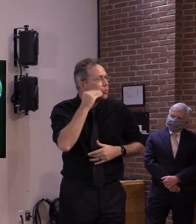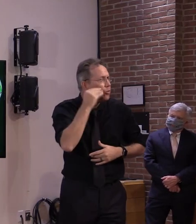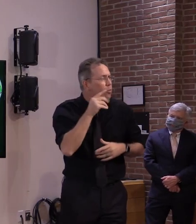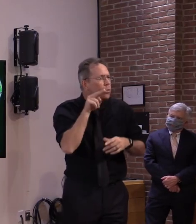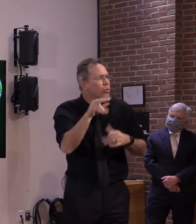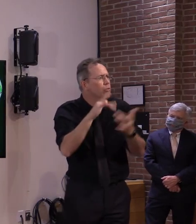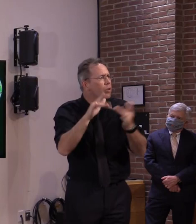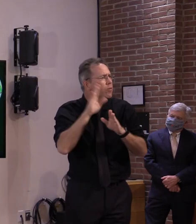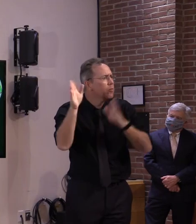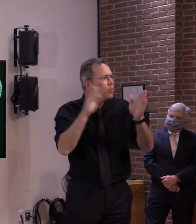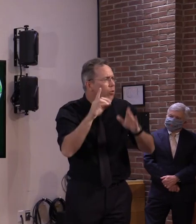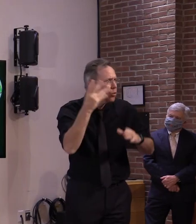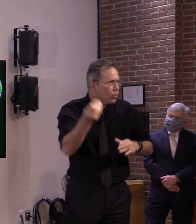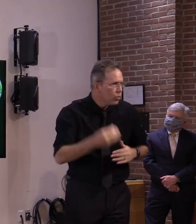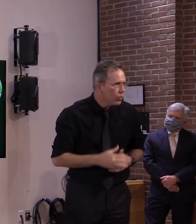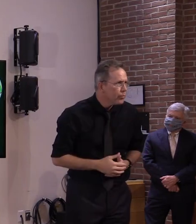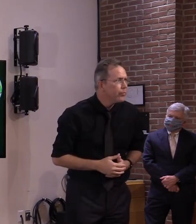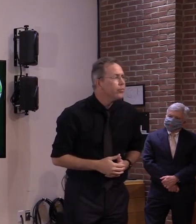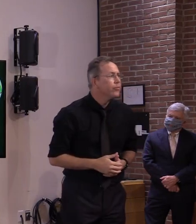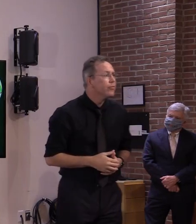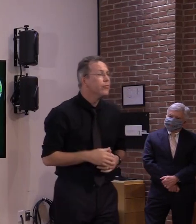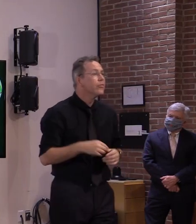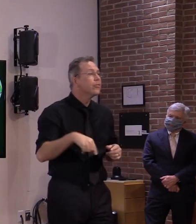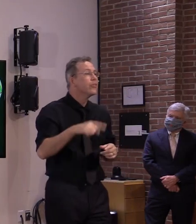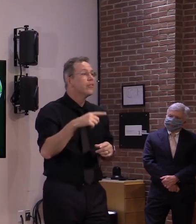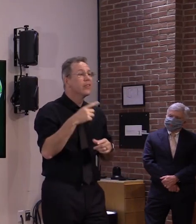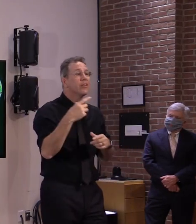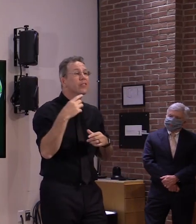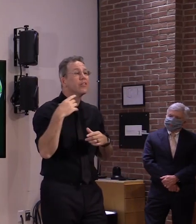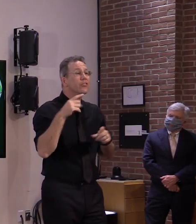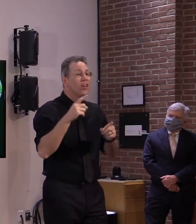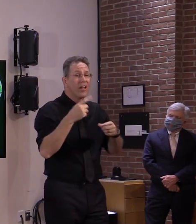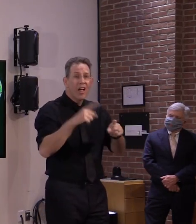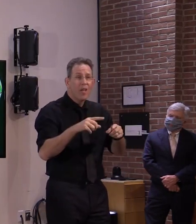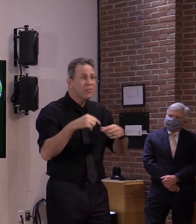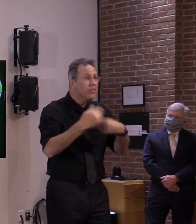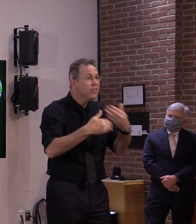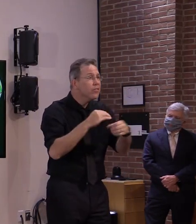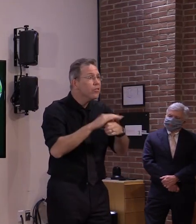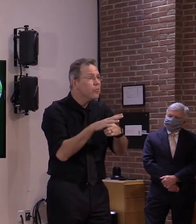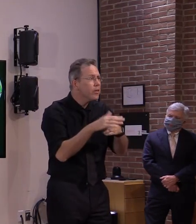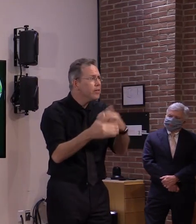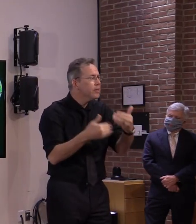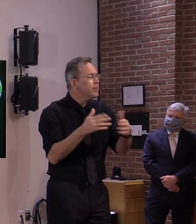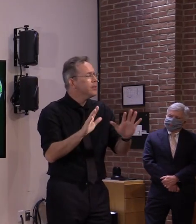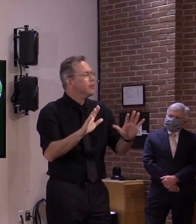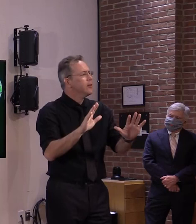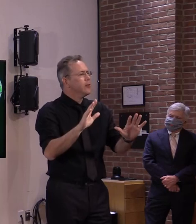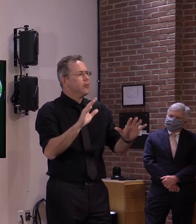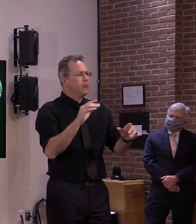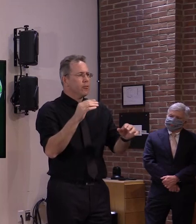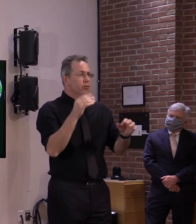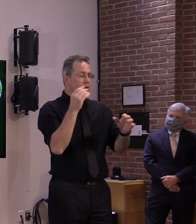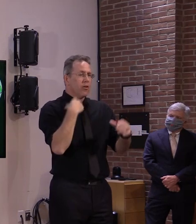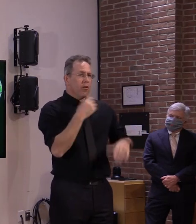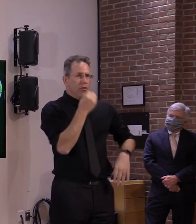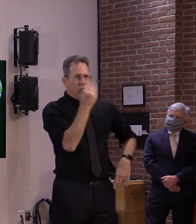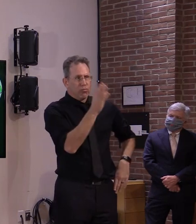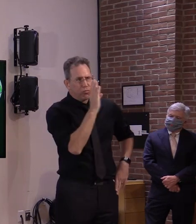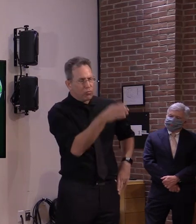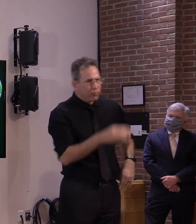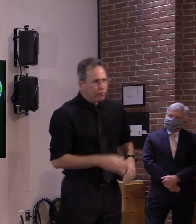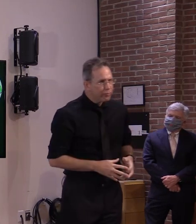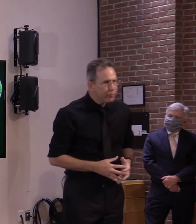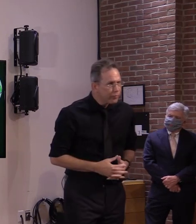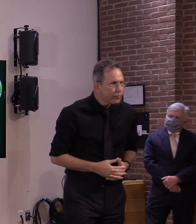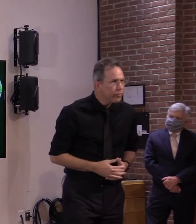the 7+ months of pandemic response, that I am not prone to hyperbole, and that the health department's guidance